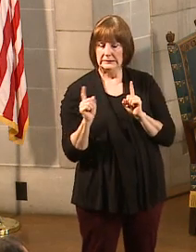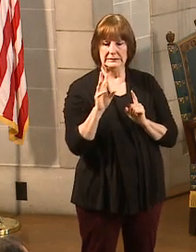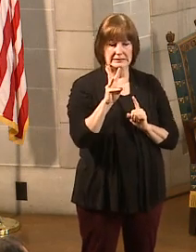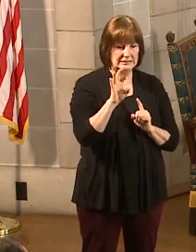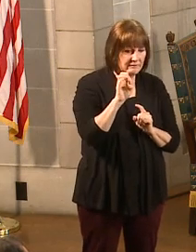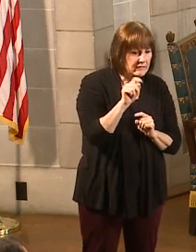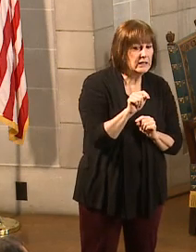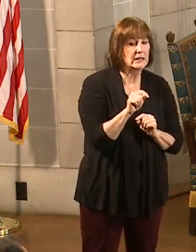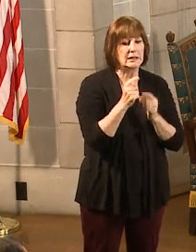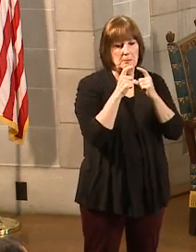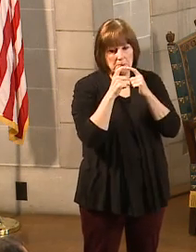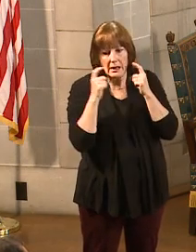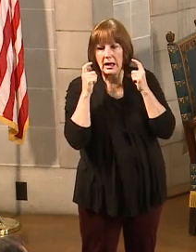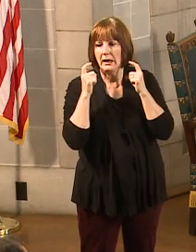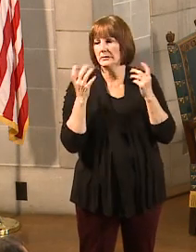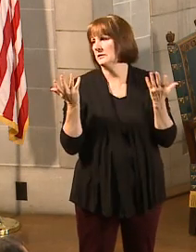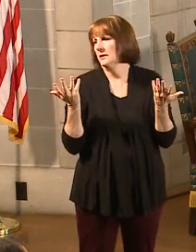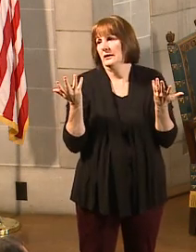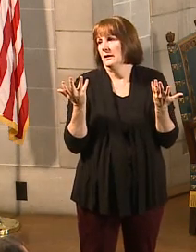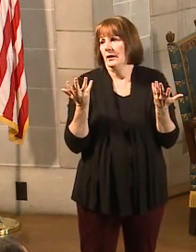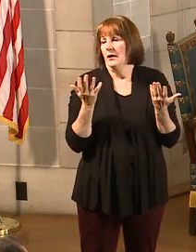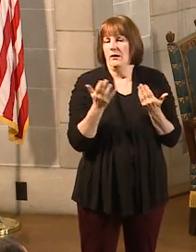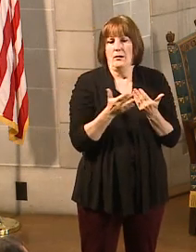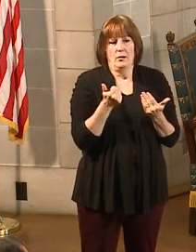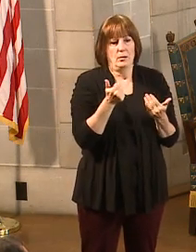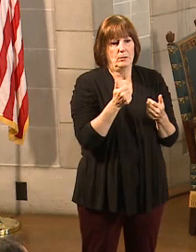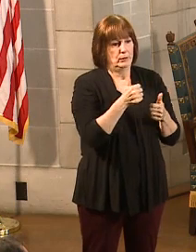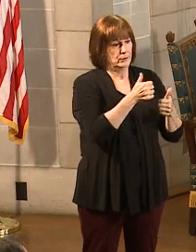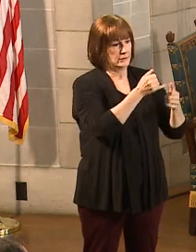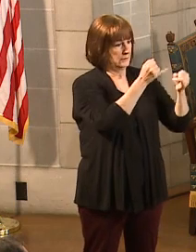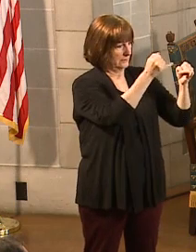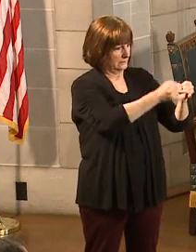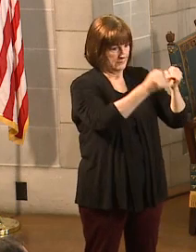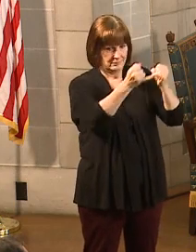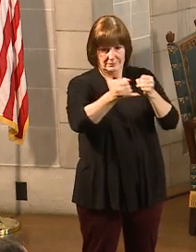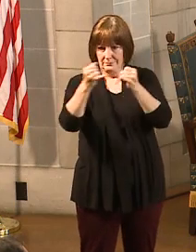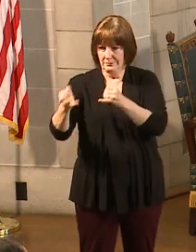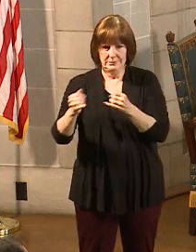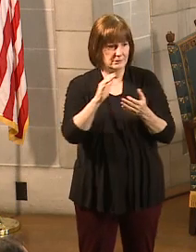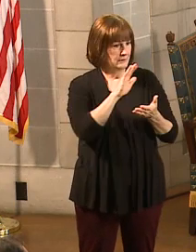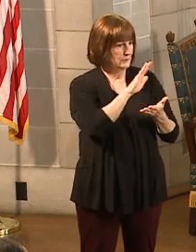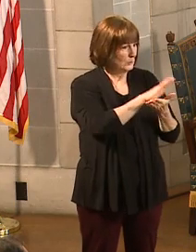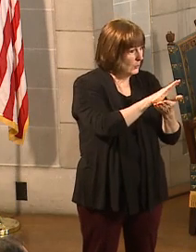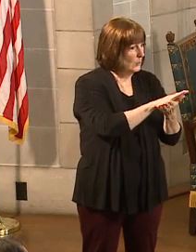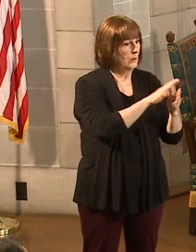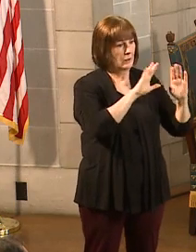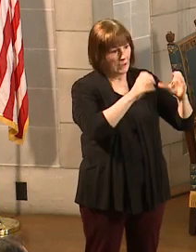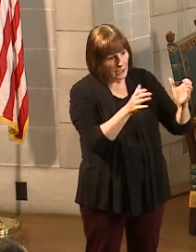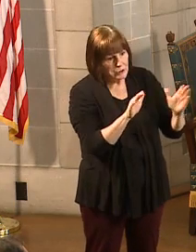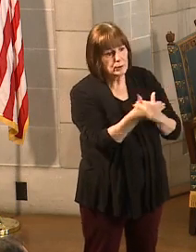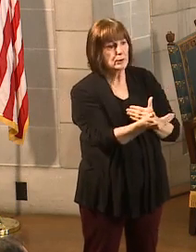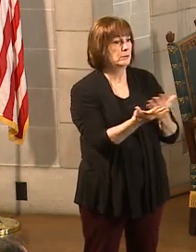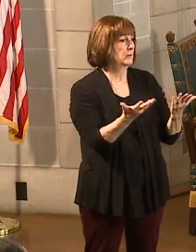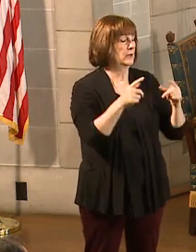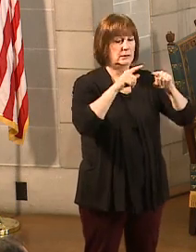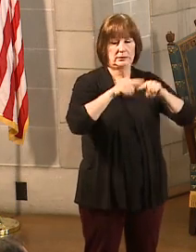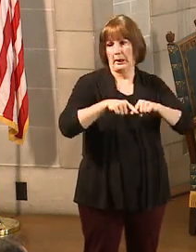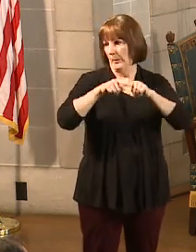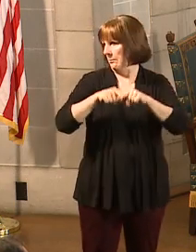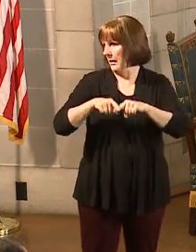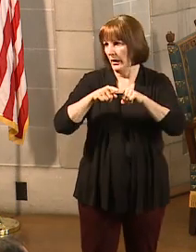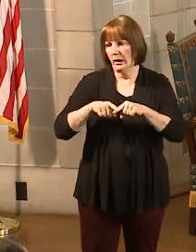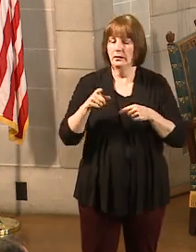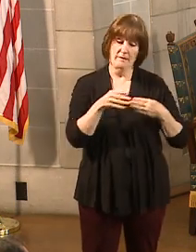6 feet or wearing the mask, that's really almost going to be on a school-by-school, classroom-by-classroom basis, depending on how many kids you have in the classroom, and